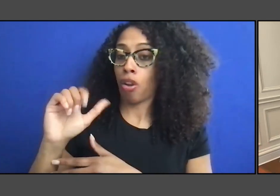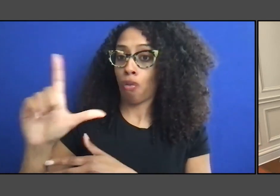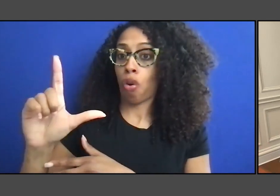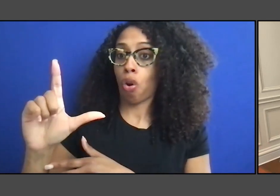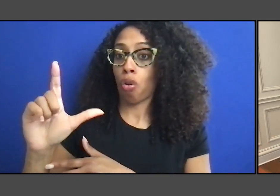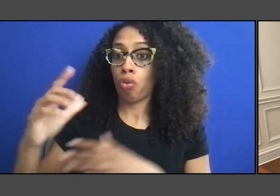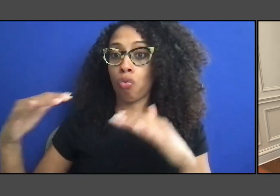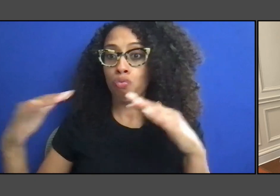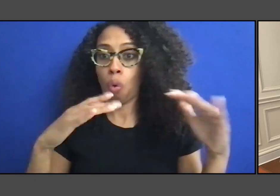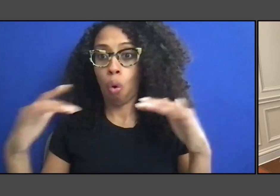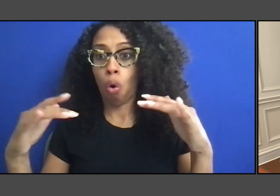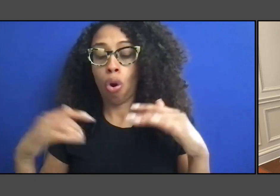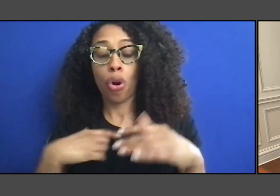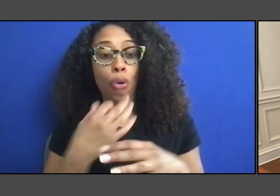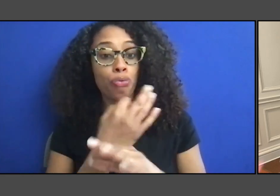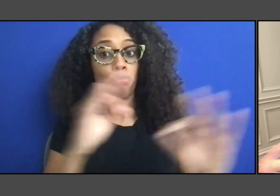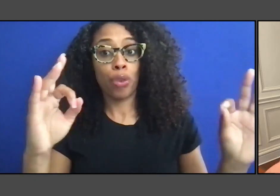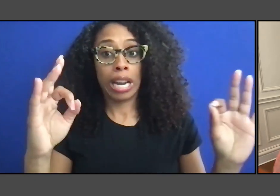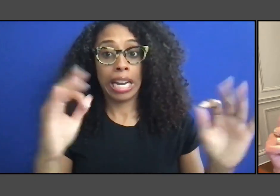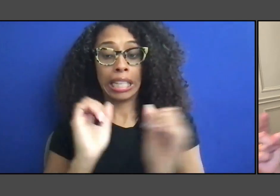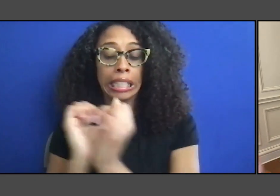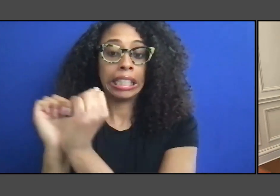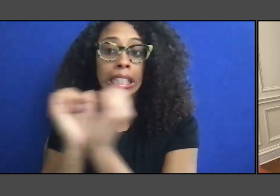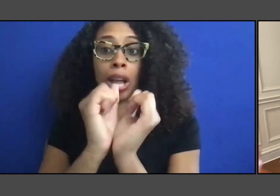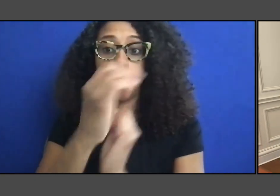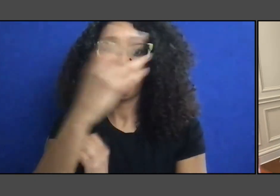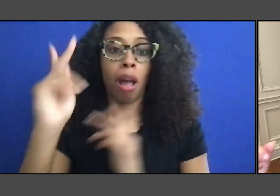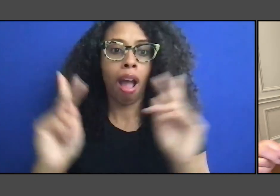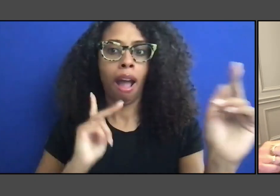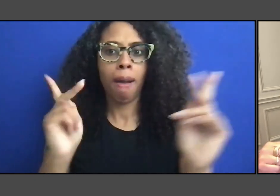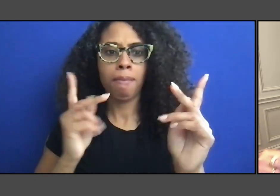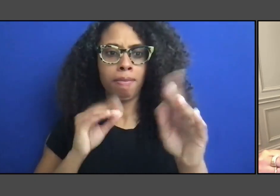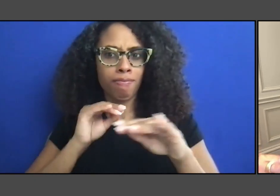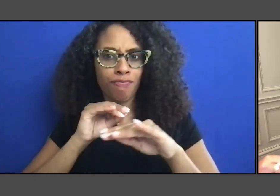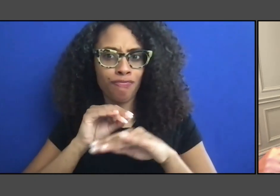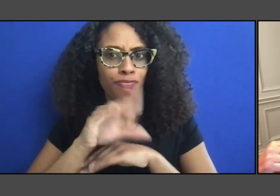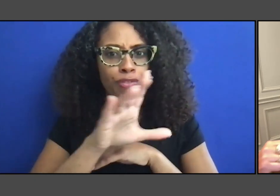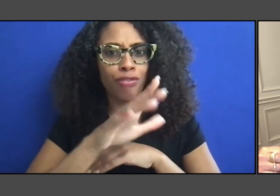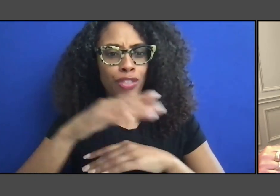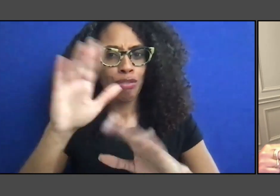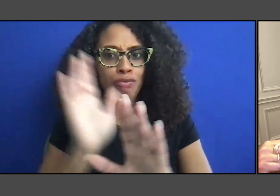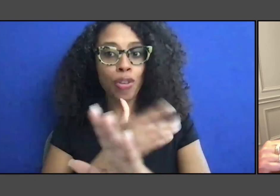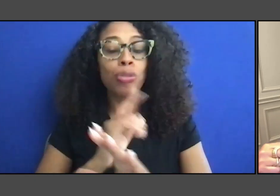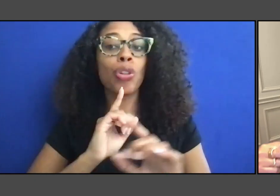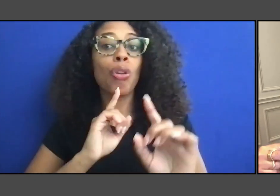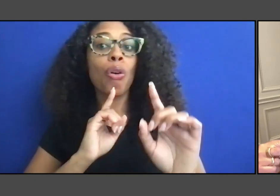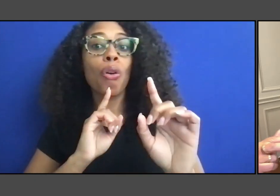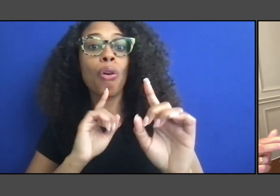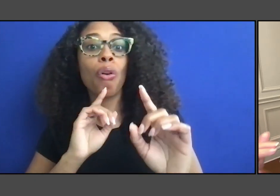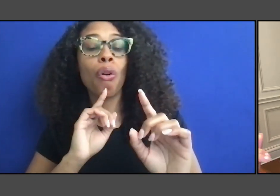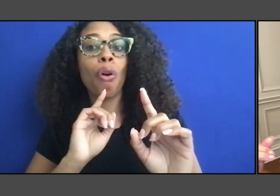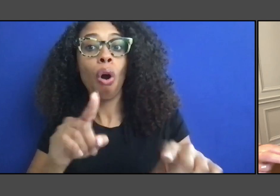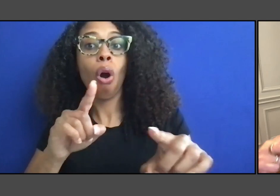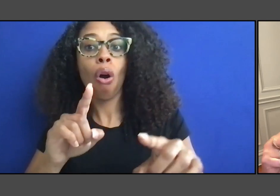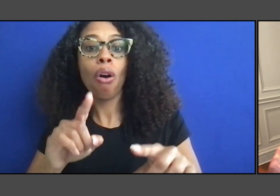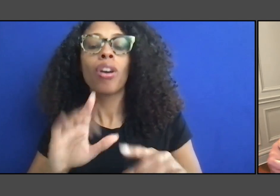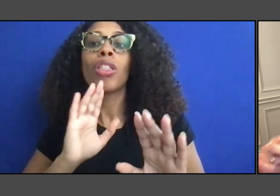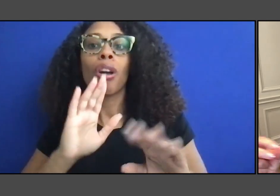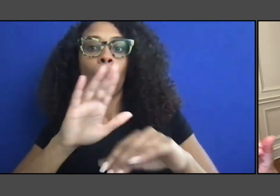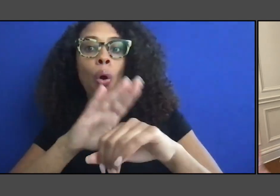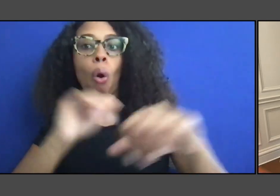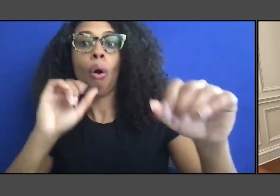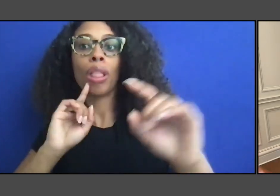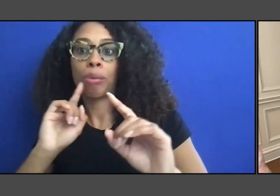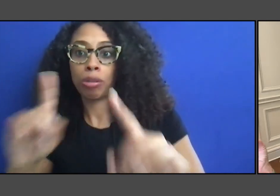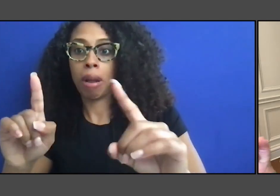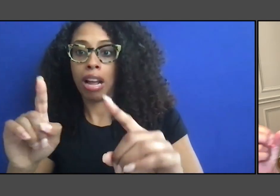rhythms, minute tonal inflections, and call and response form that would characterize the genre now known as the blues. Those